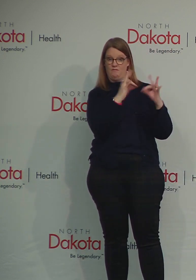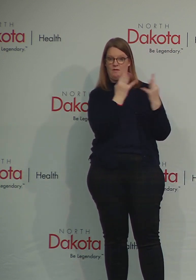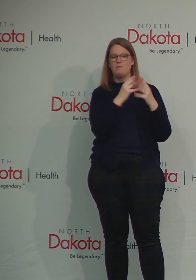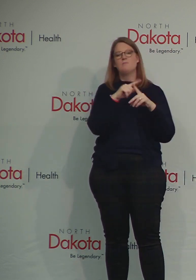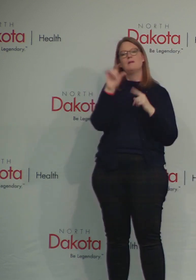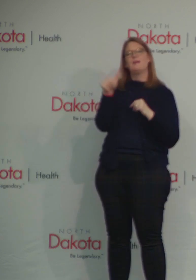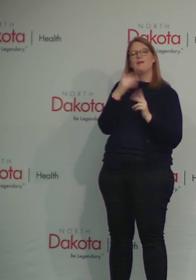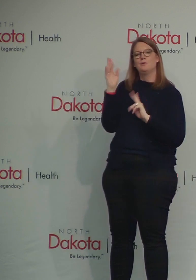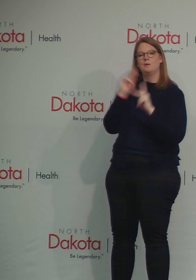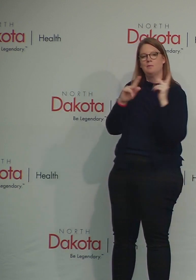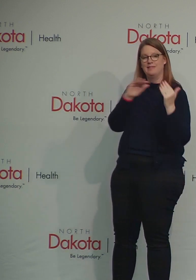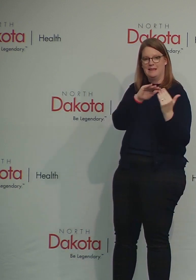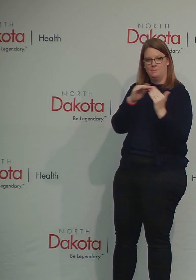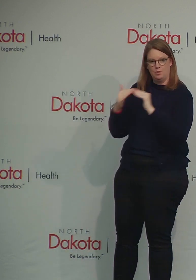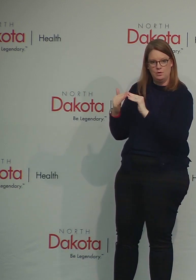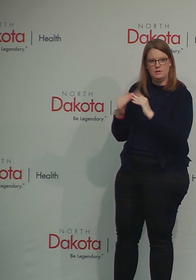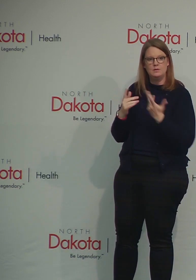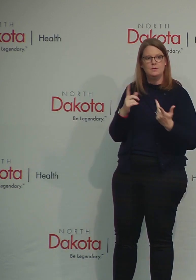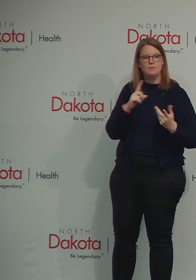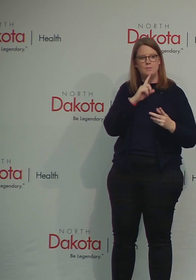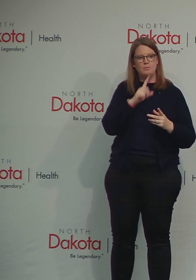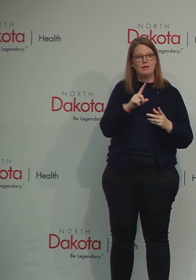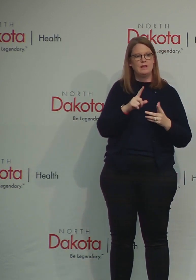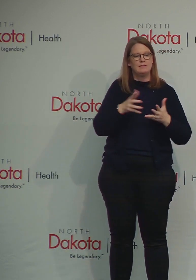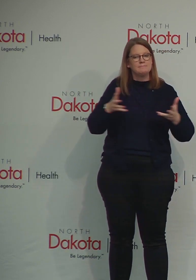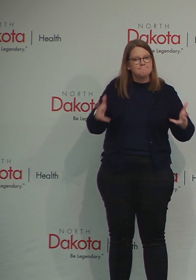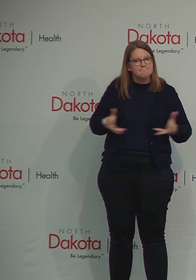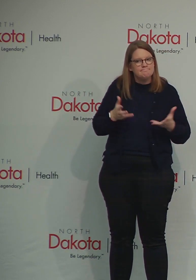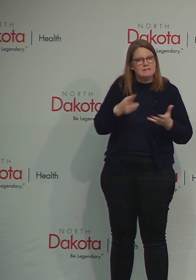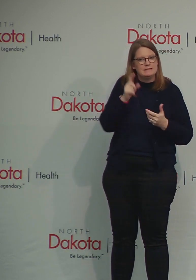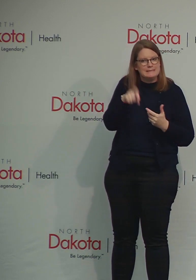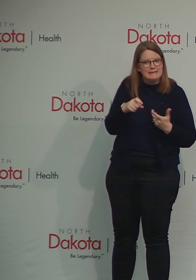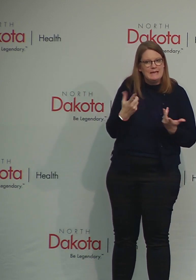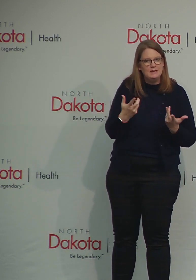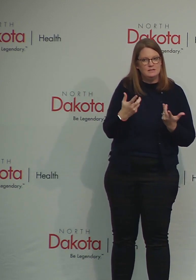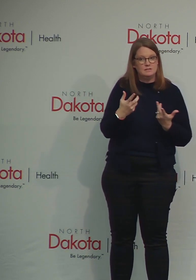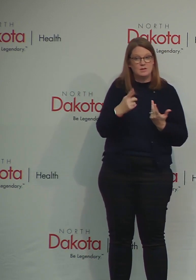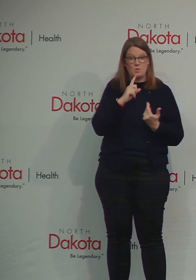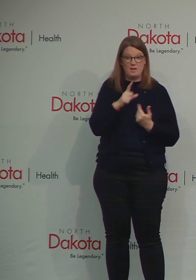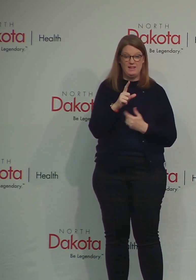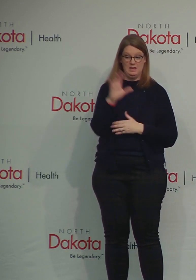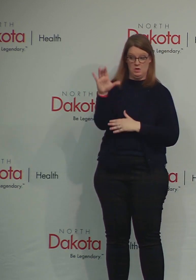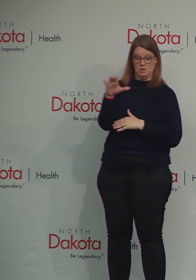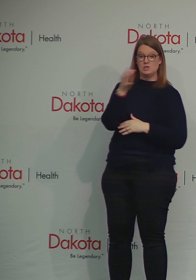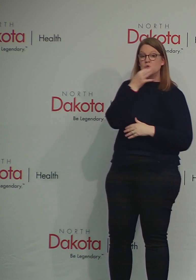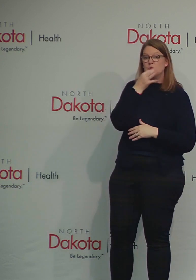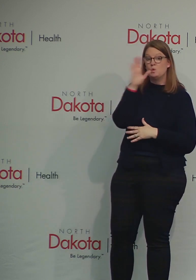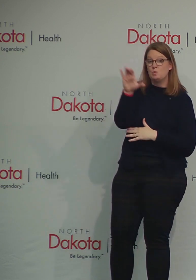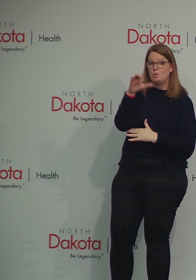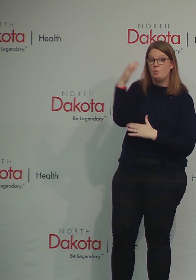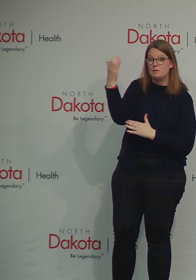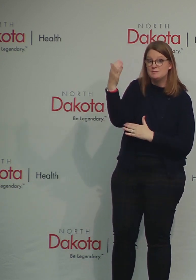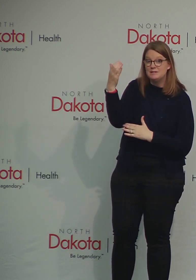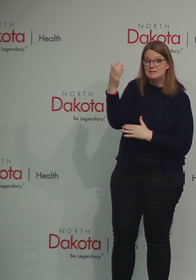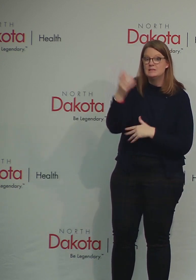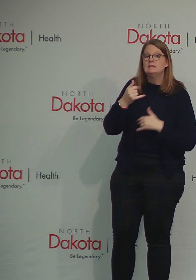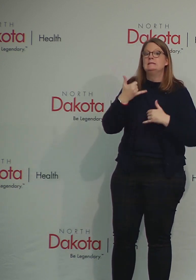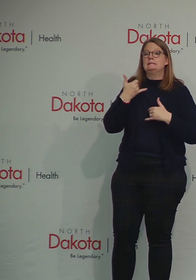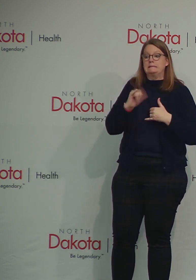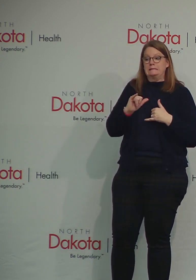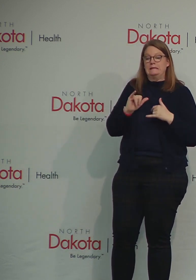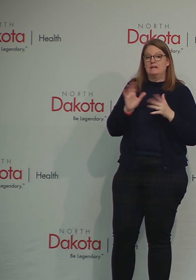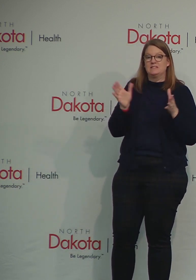community. But it reinforces the need for us as we look ahead to Christmas to be thinking about limiting gathering sizes and staying